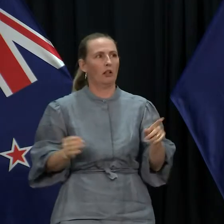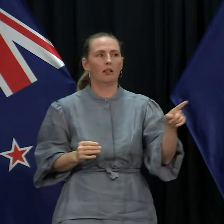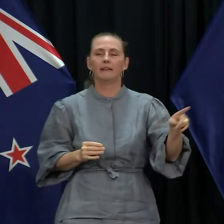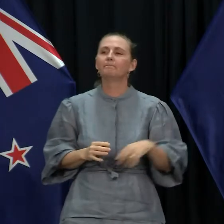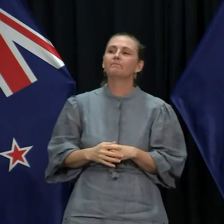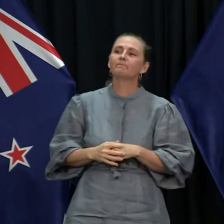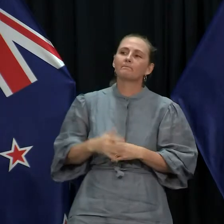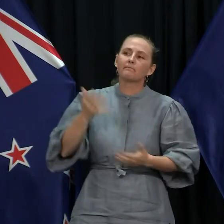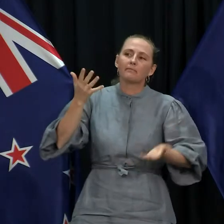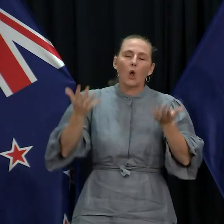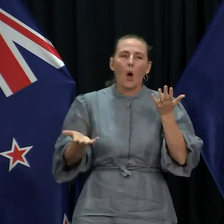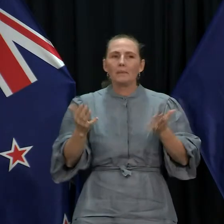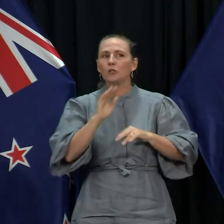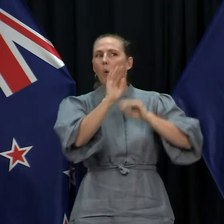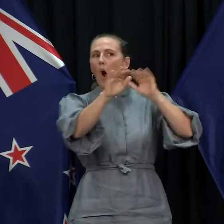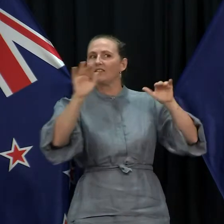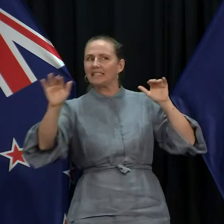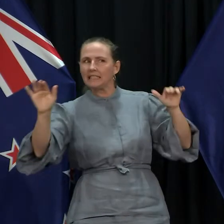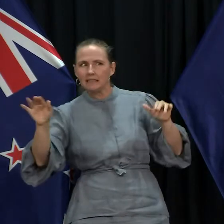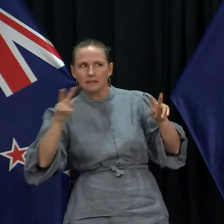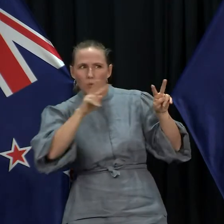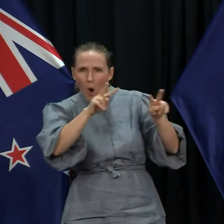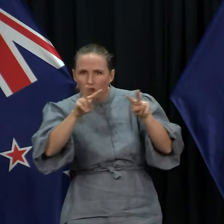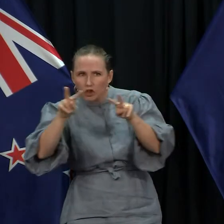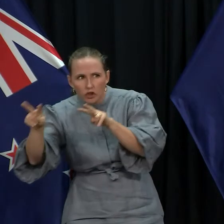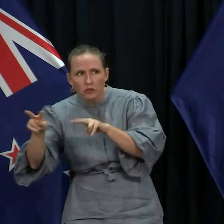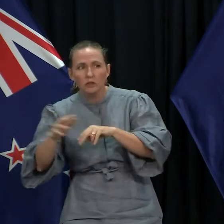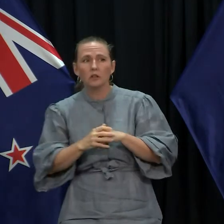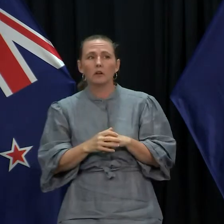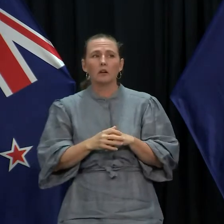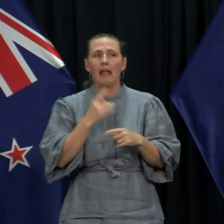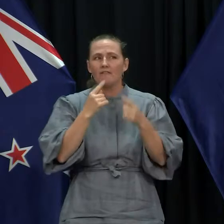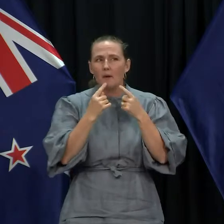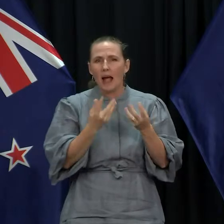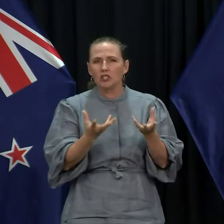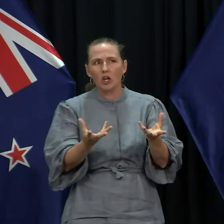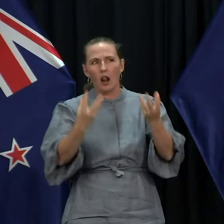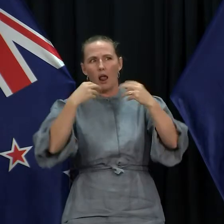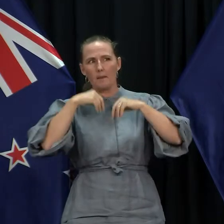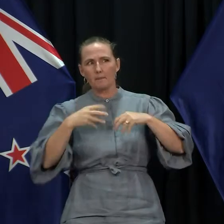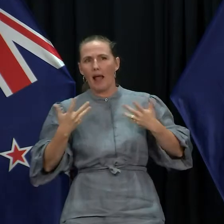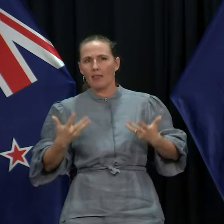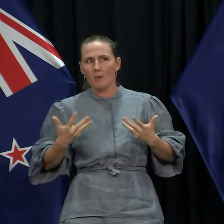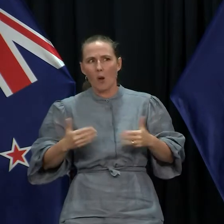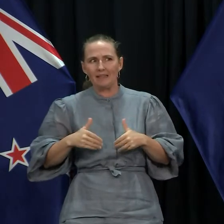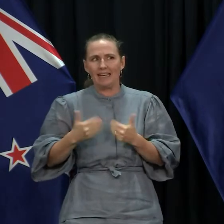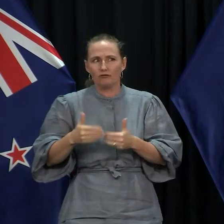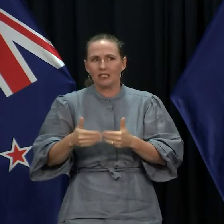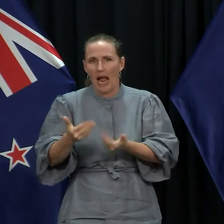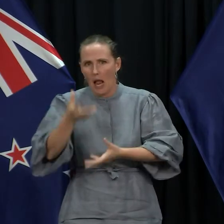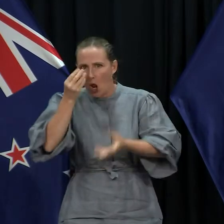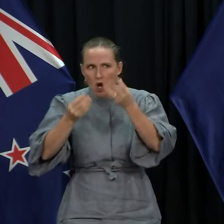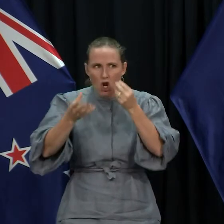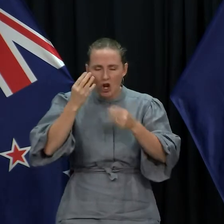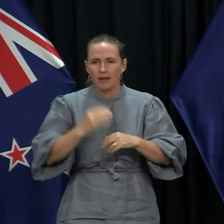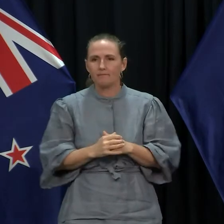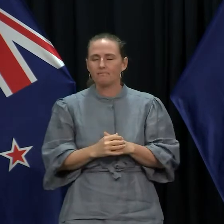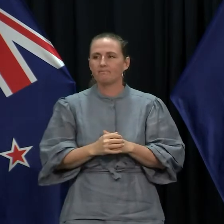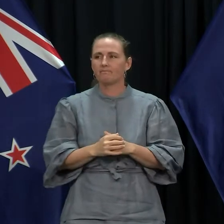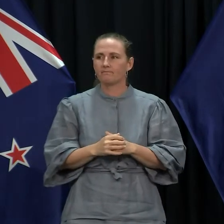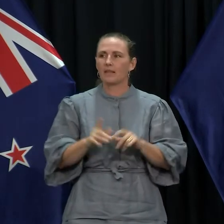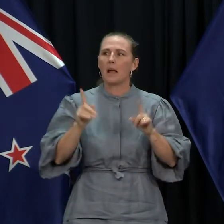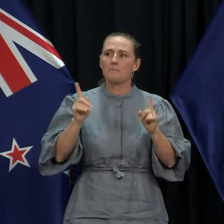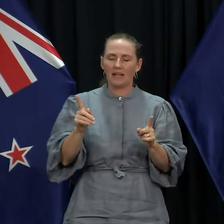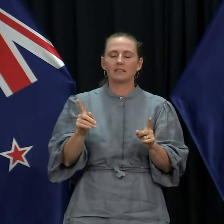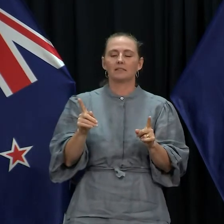still emergent on this, but accumulating by the day. What I would say is that it's clear that it's most important for